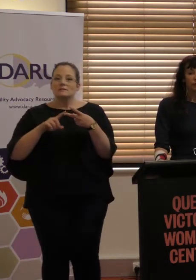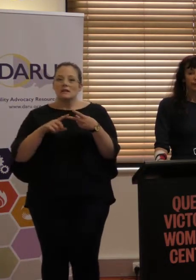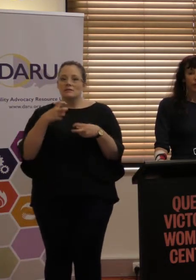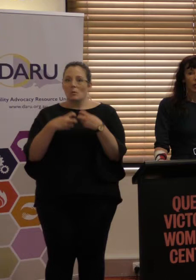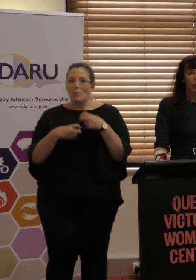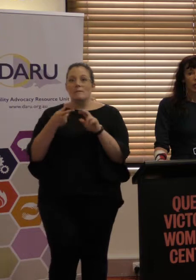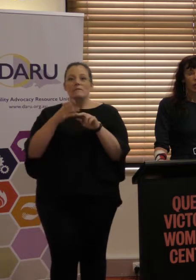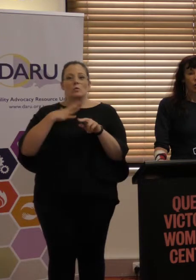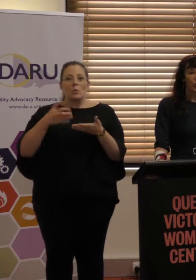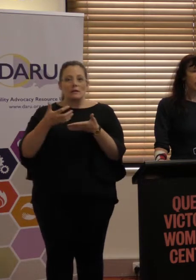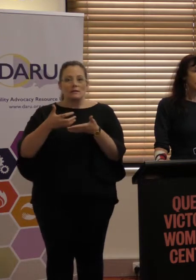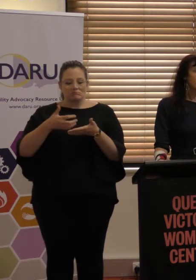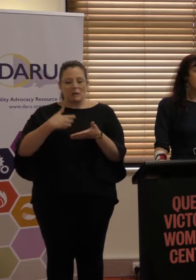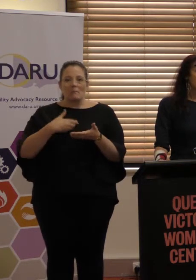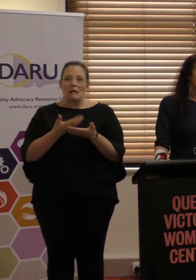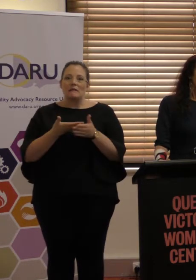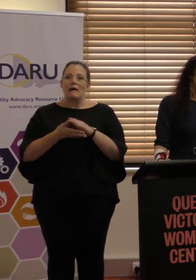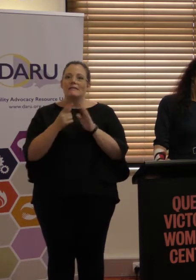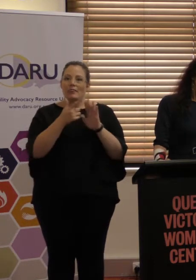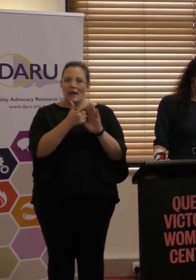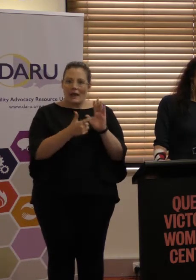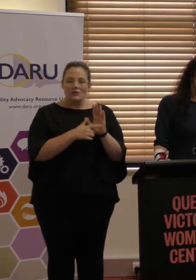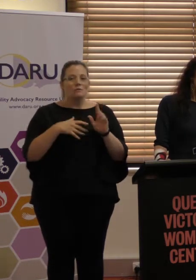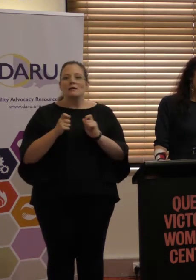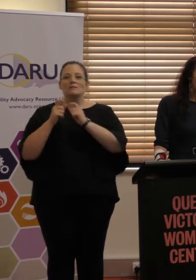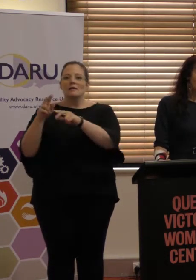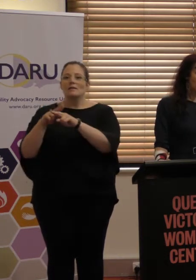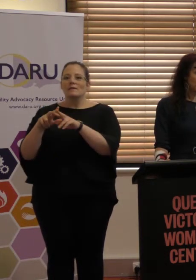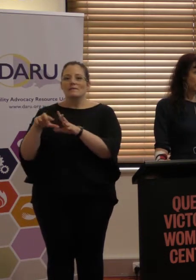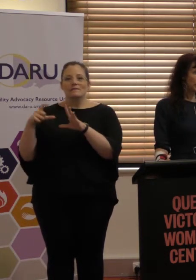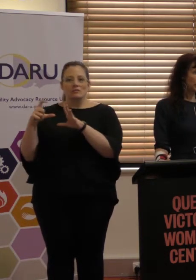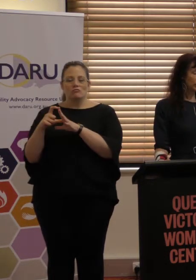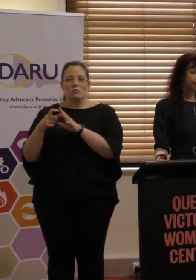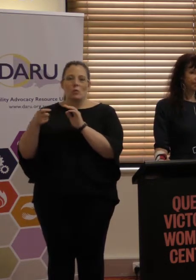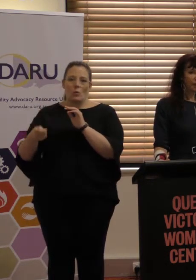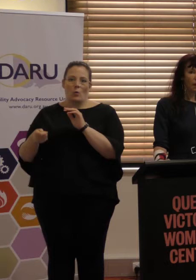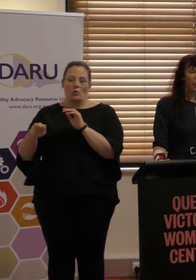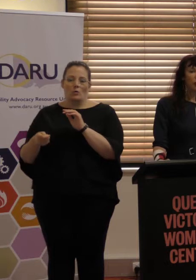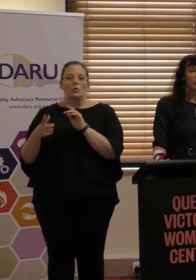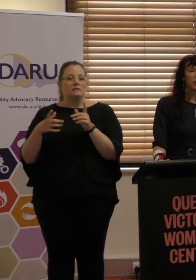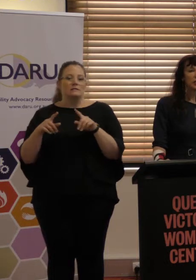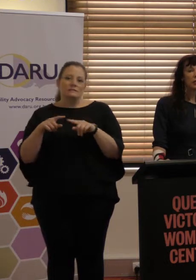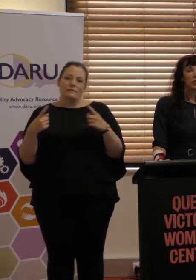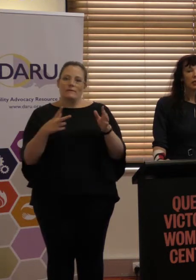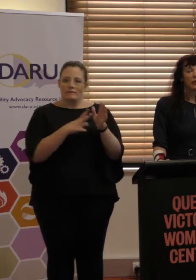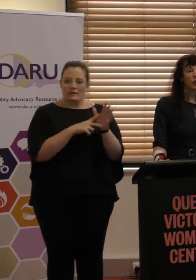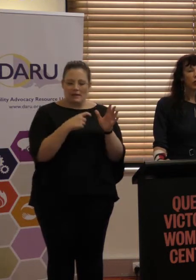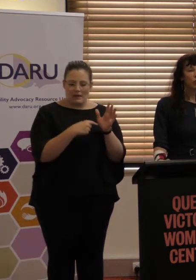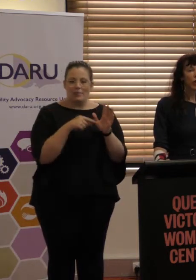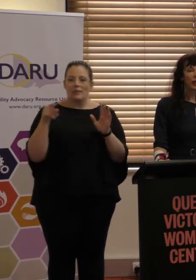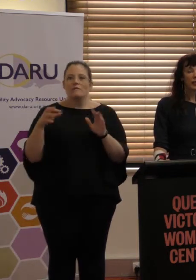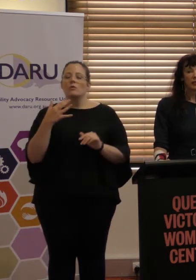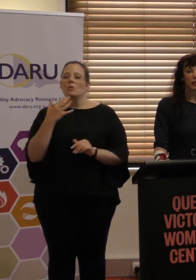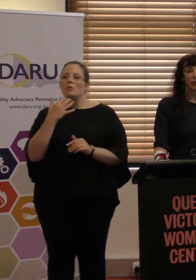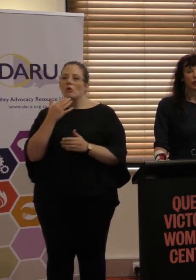court, which is opposite to VCAT, a cost jurisdiction, which means if you